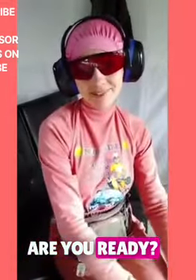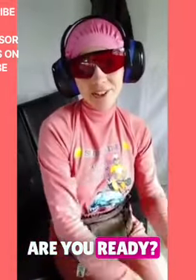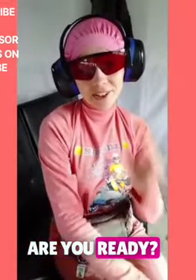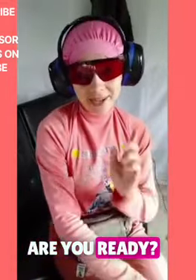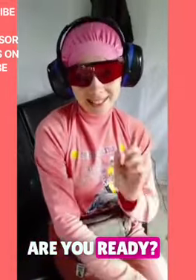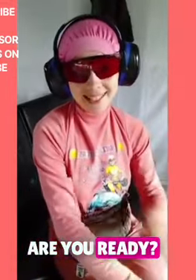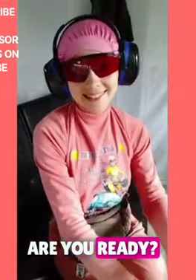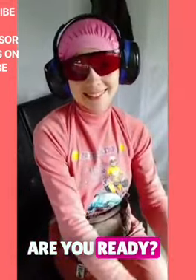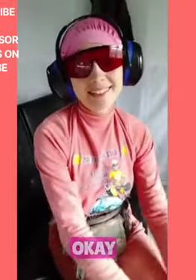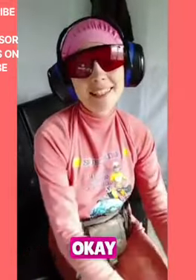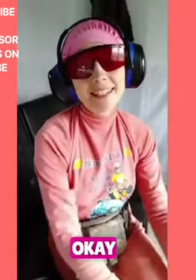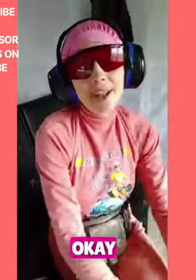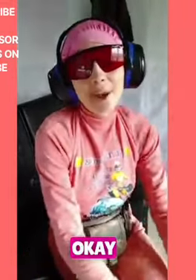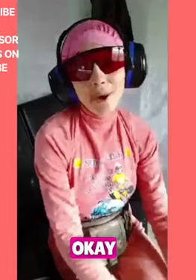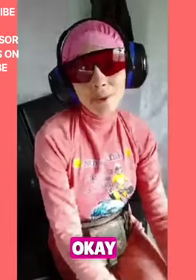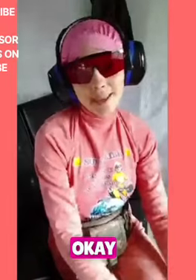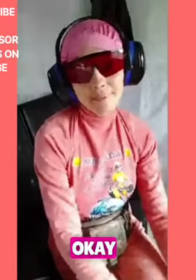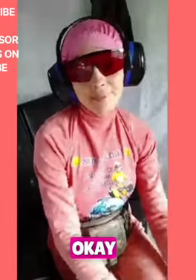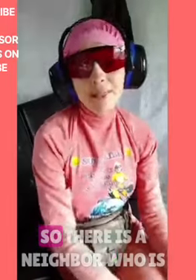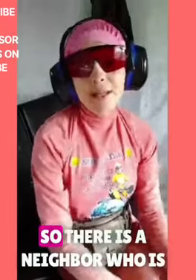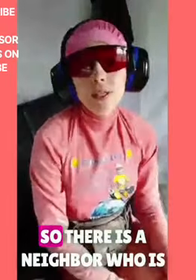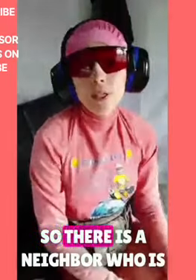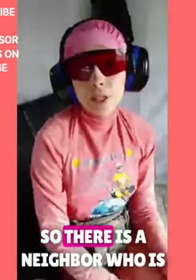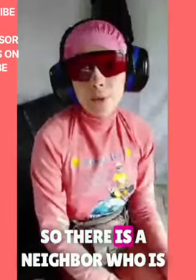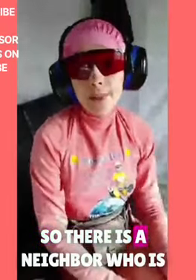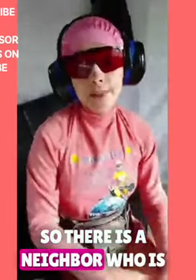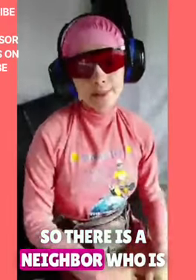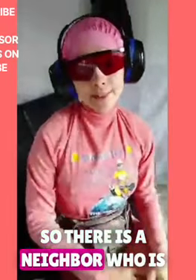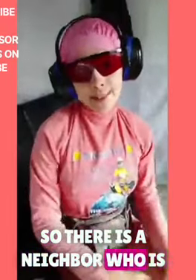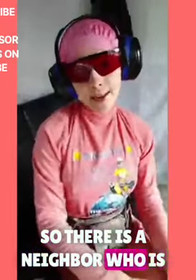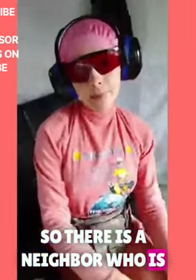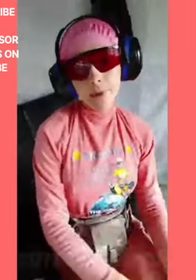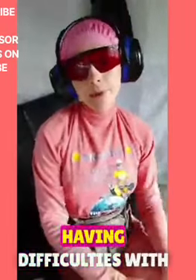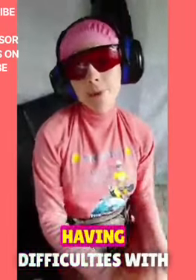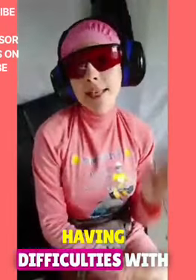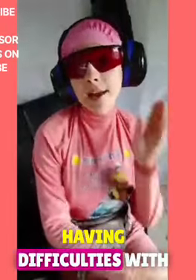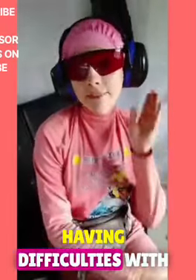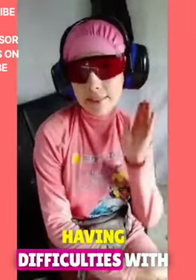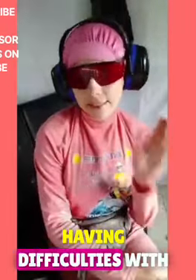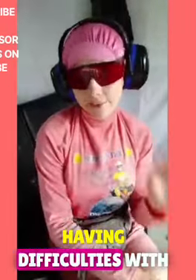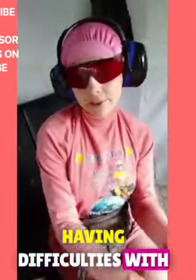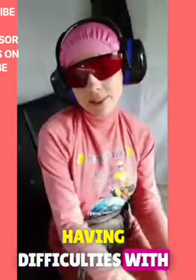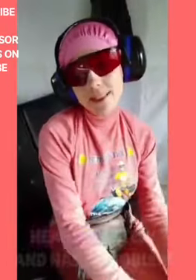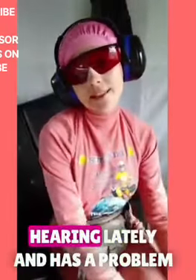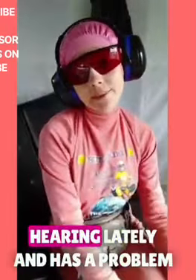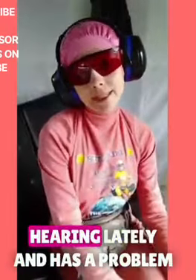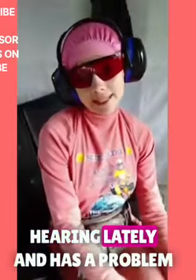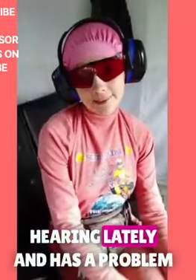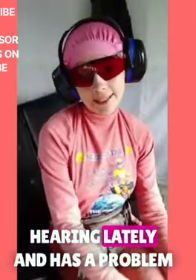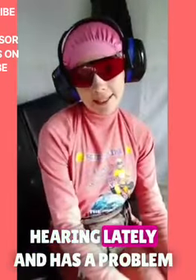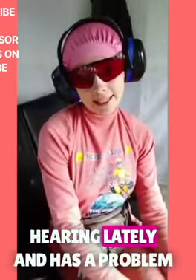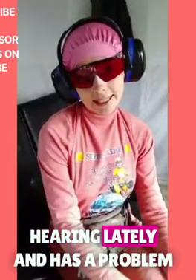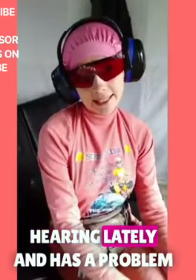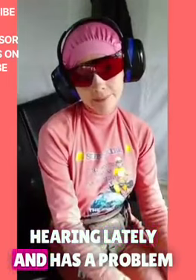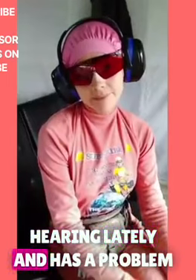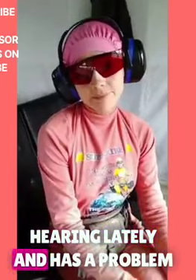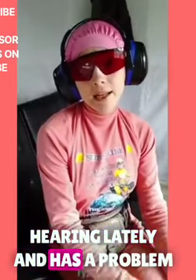ready? Okay, so there is a neighbor who is having difficulties with hearing lately and has